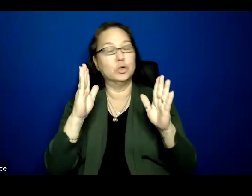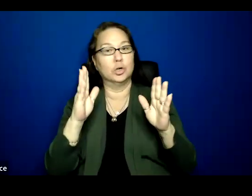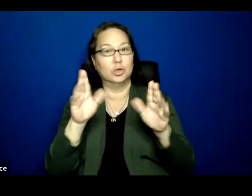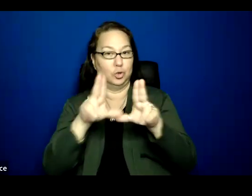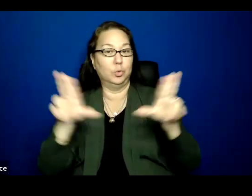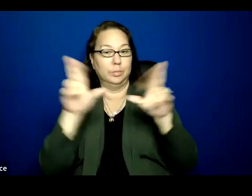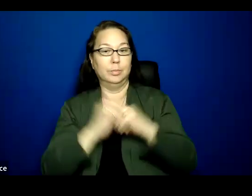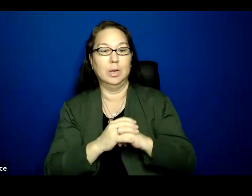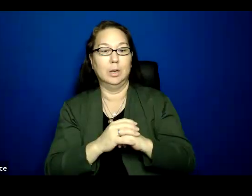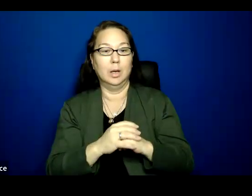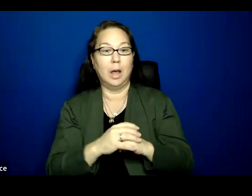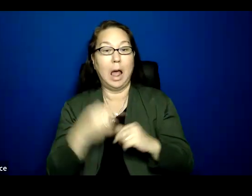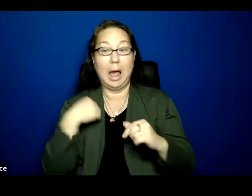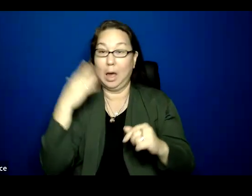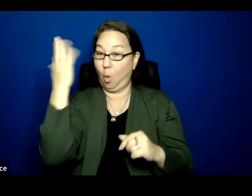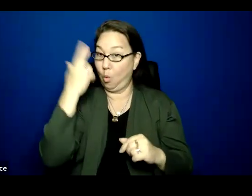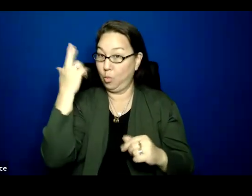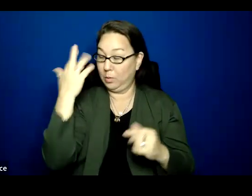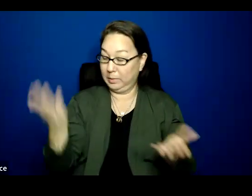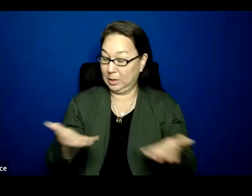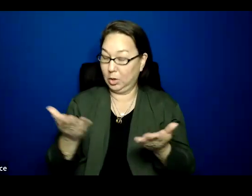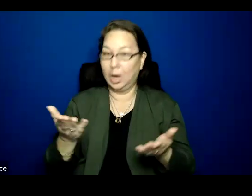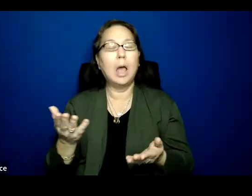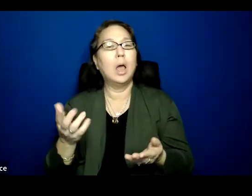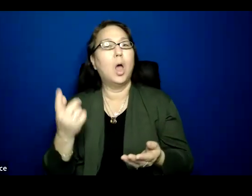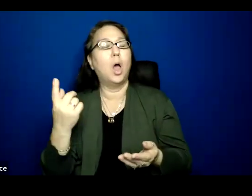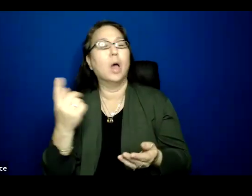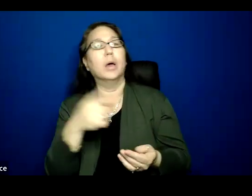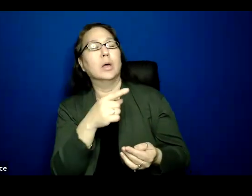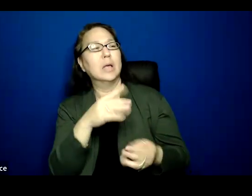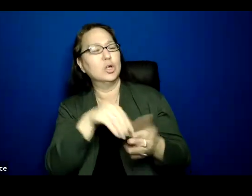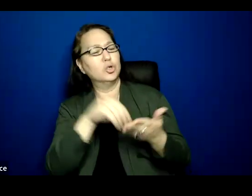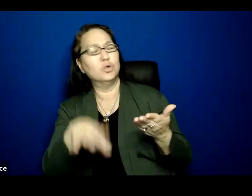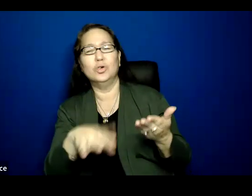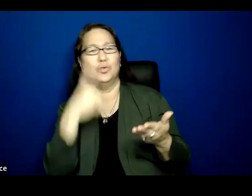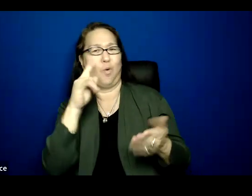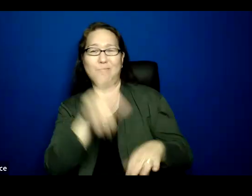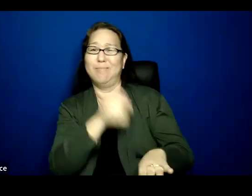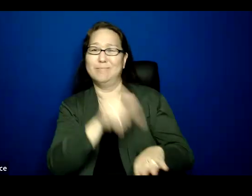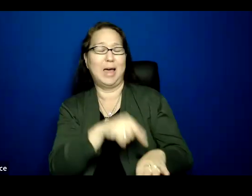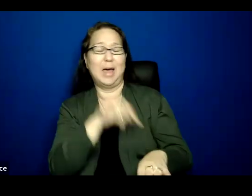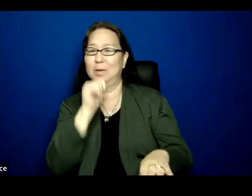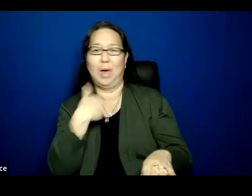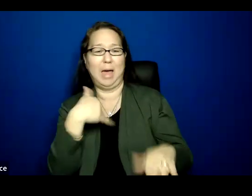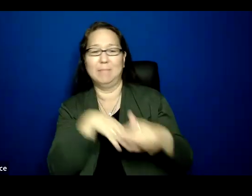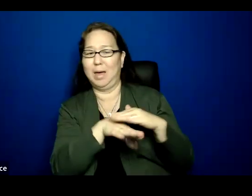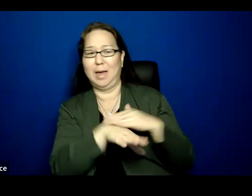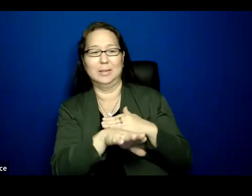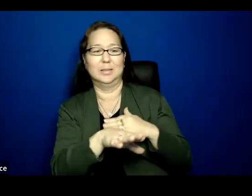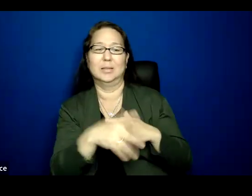for far too long, students in Boston have been denied equitable access to modern, sustainable,